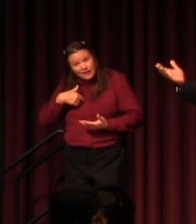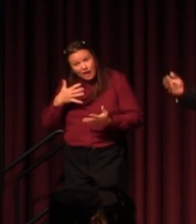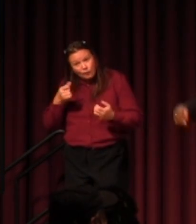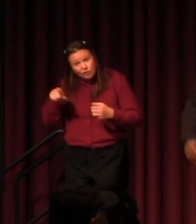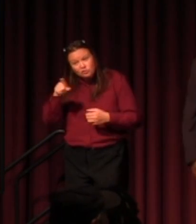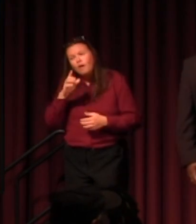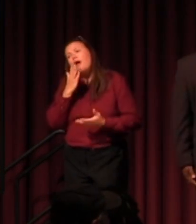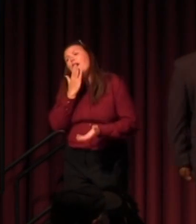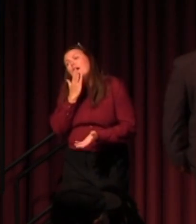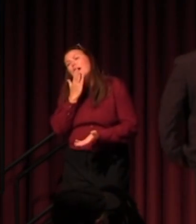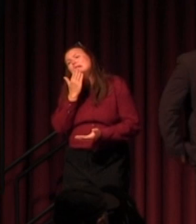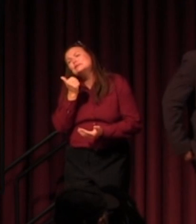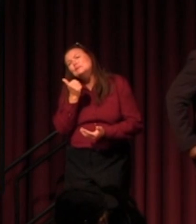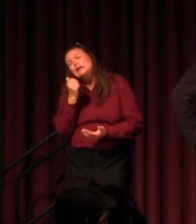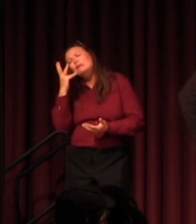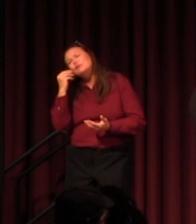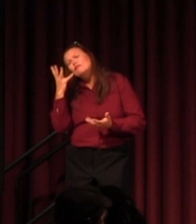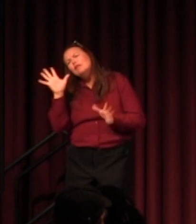kids, they're awesome. Okay.